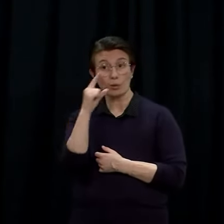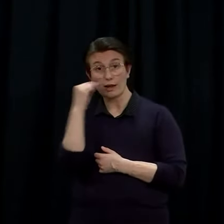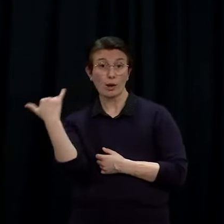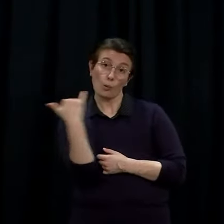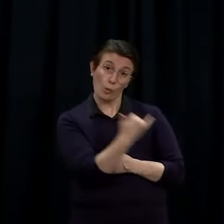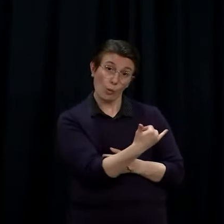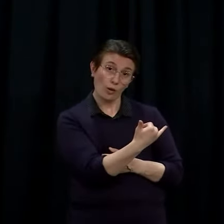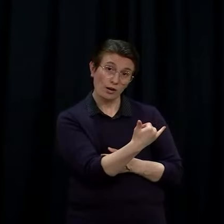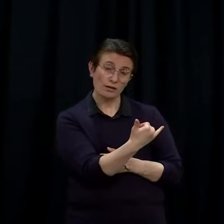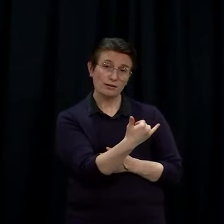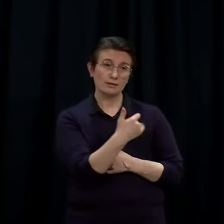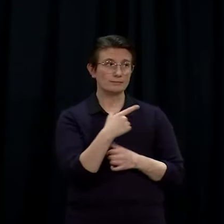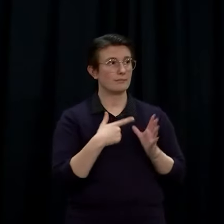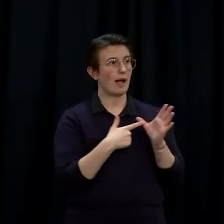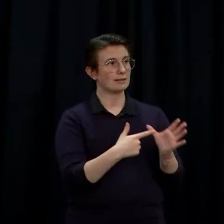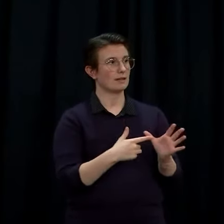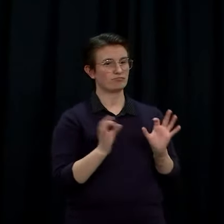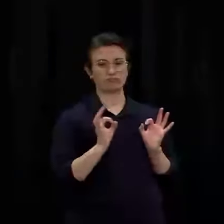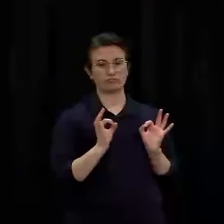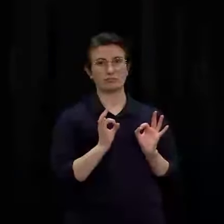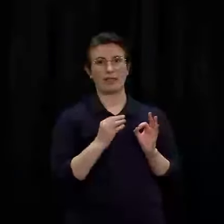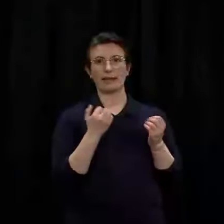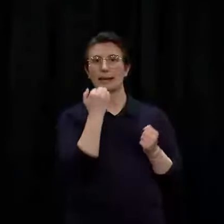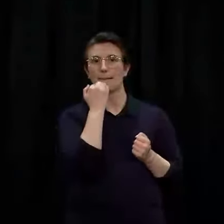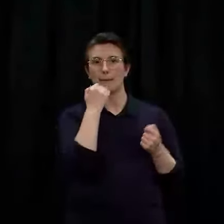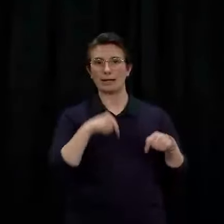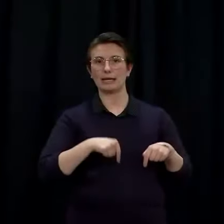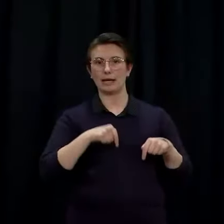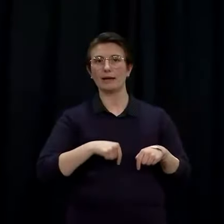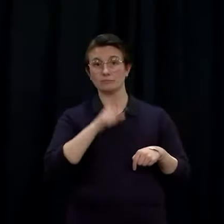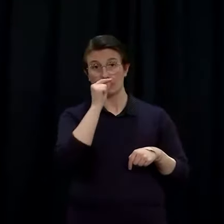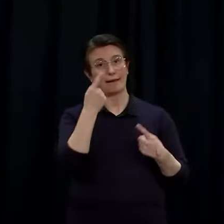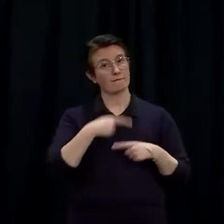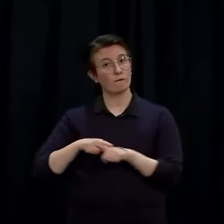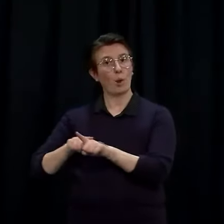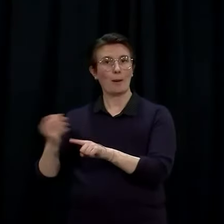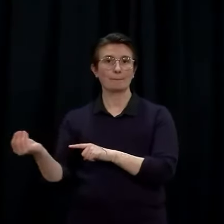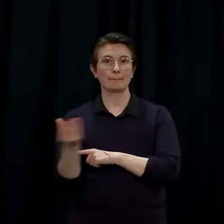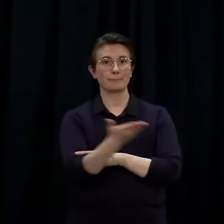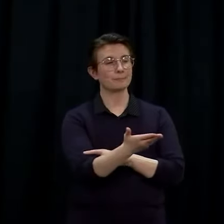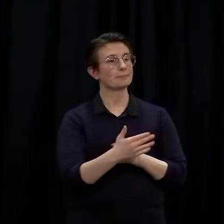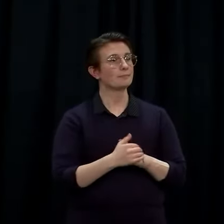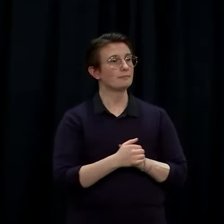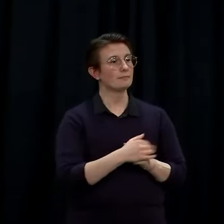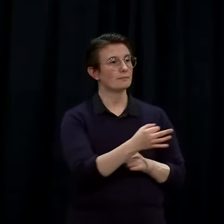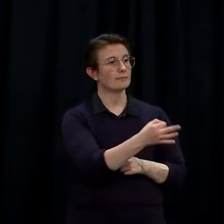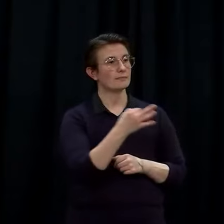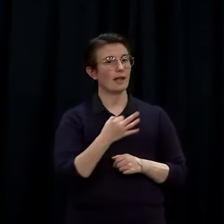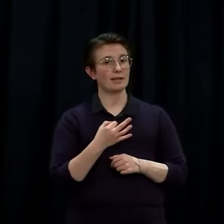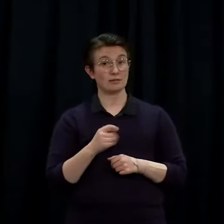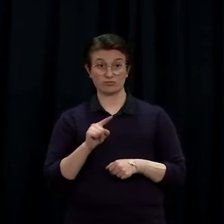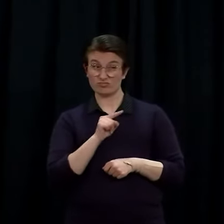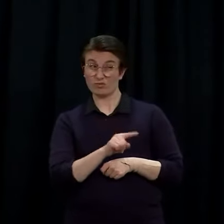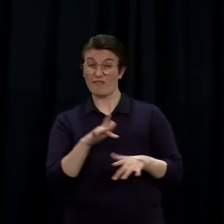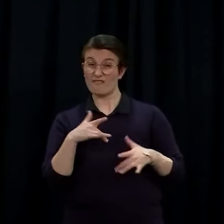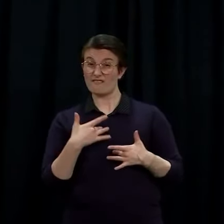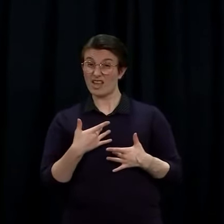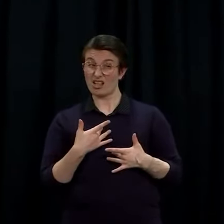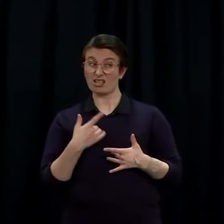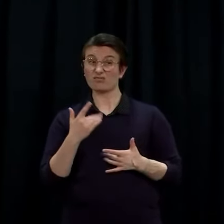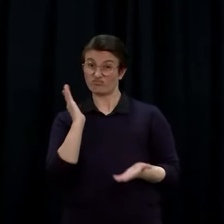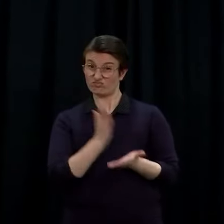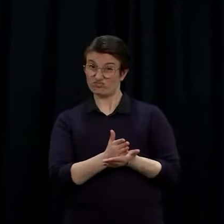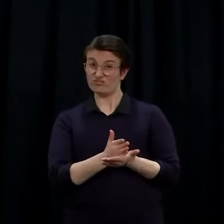to be able to cater to the Pacific population for if you don't have English as their first language? Very confident we've got the capacity